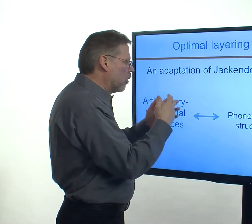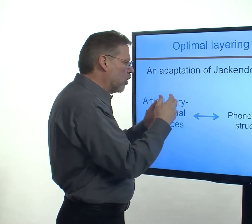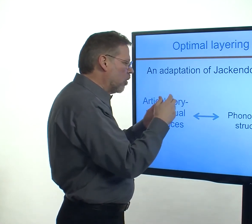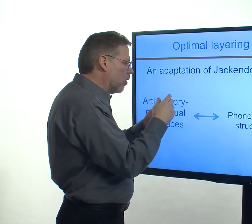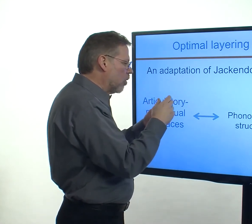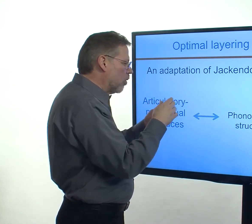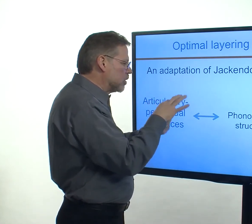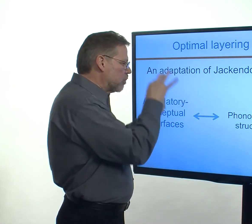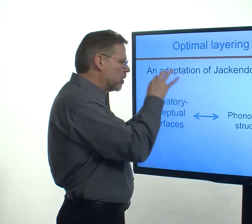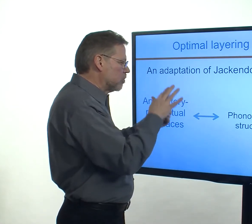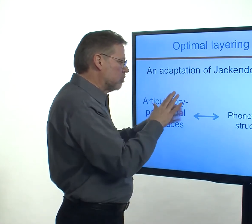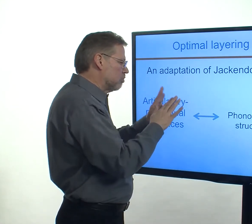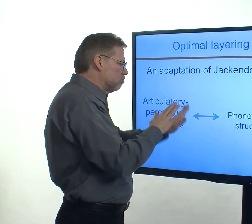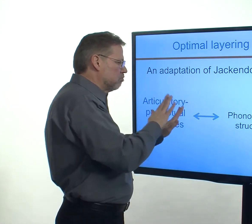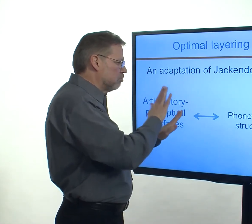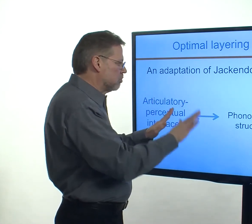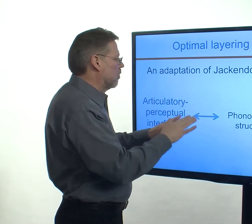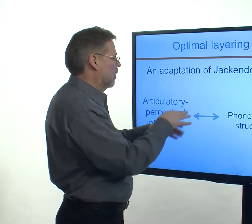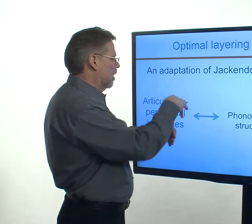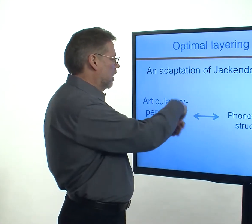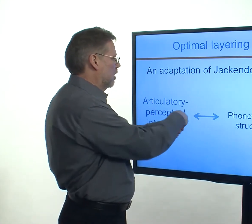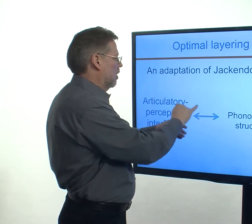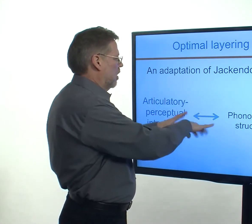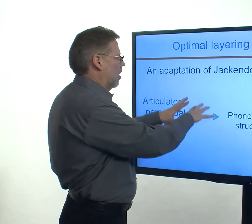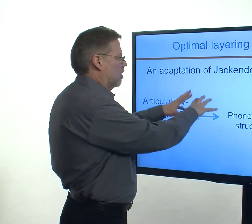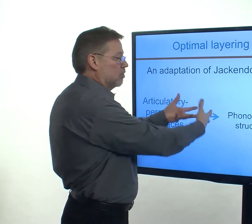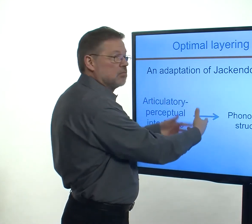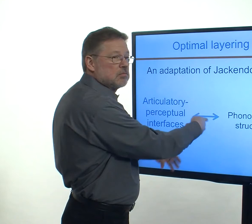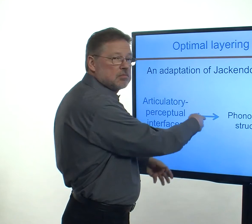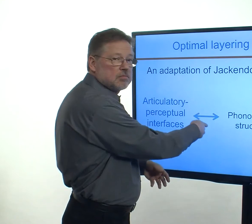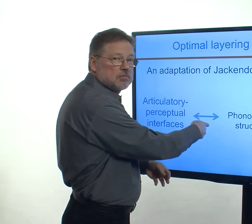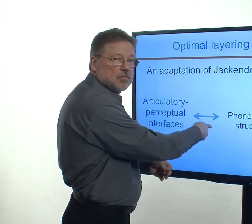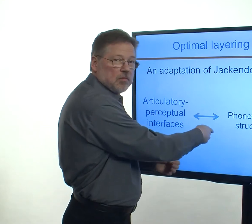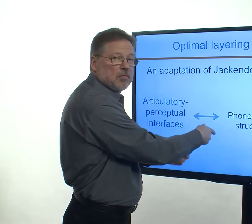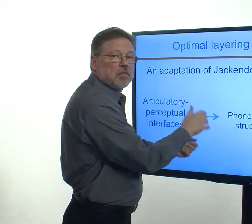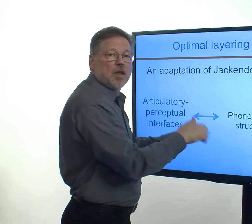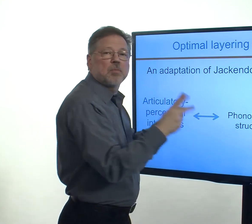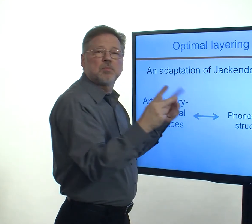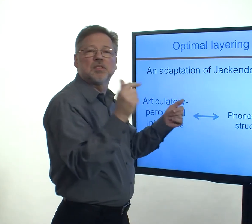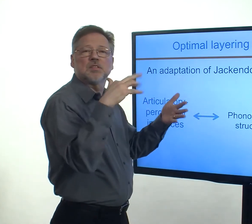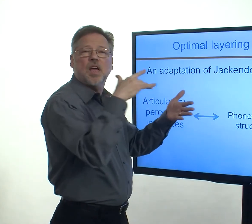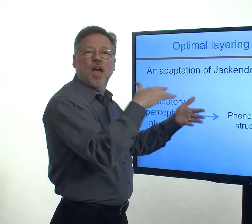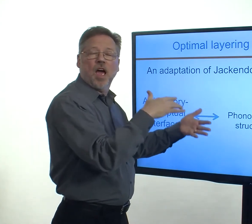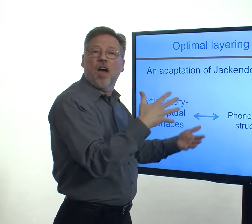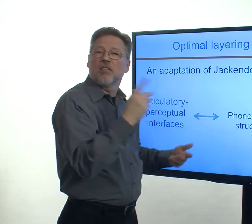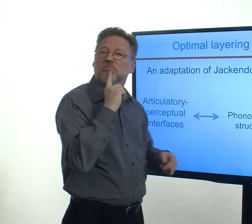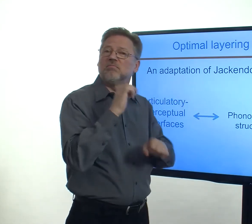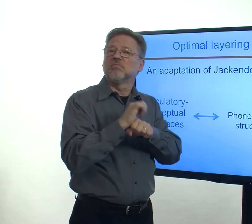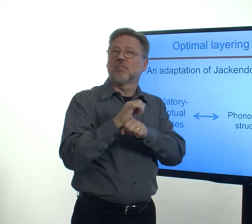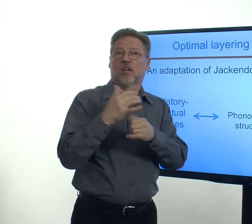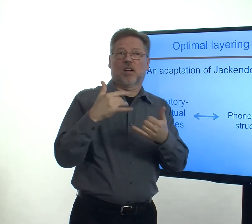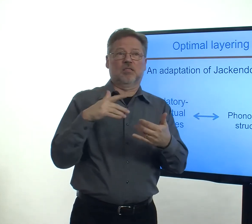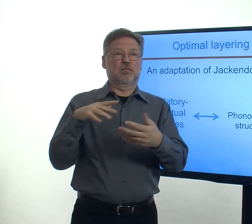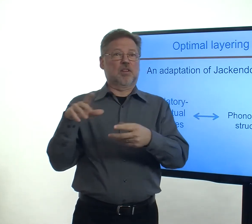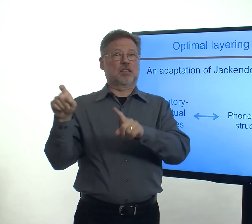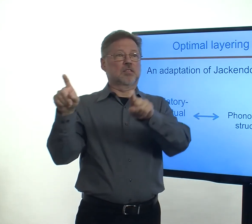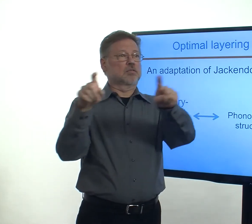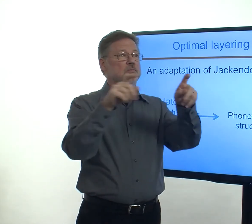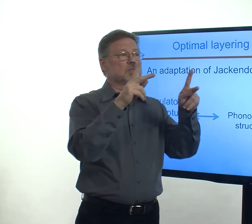understand phonological rules of either visual or auditory languages within this part of the model. That way people can study the language, and